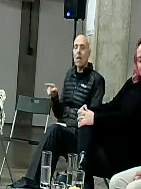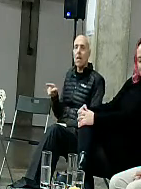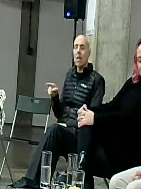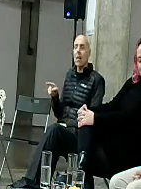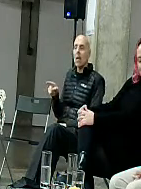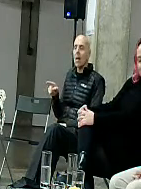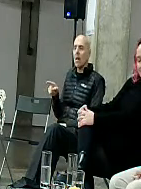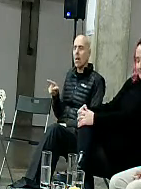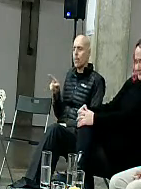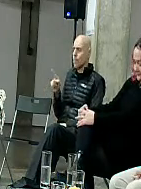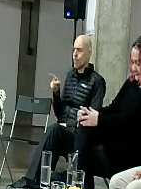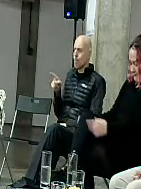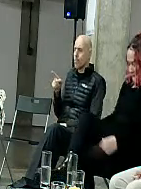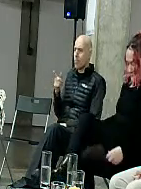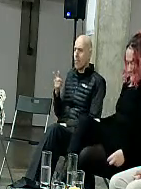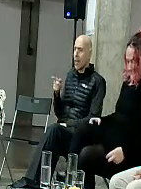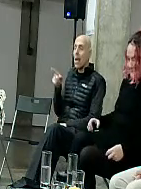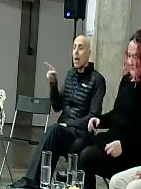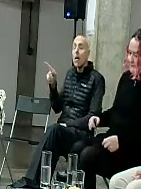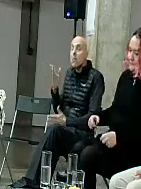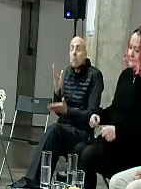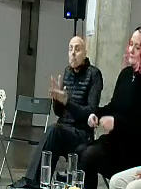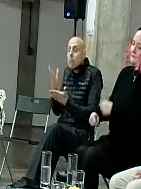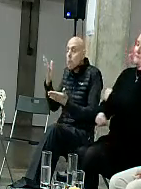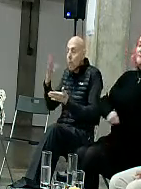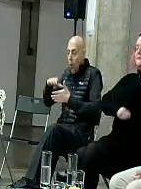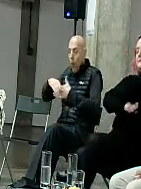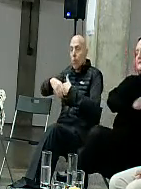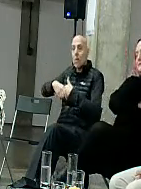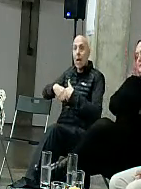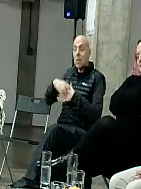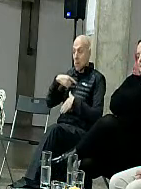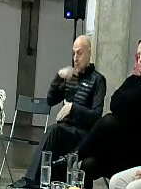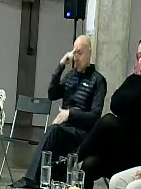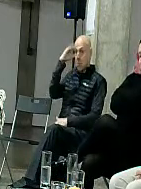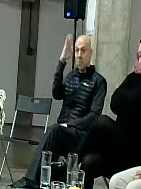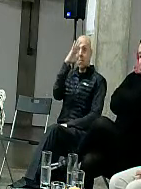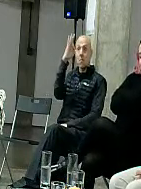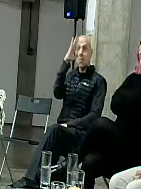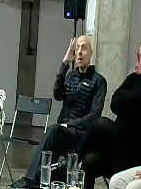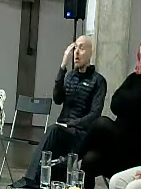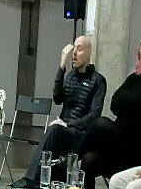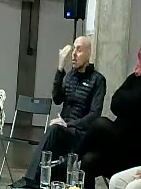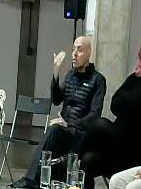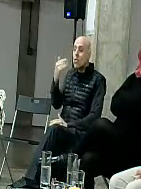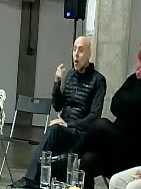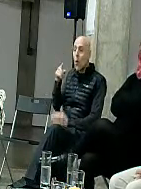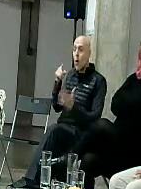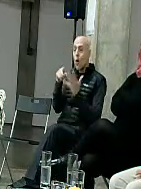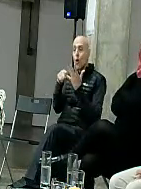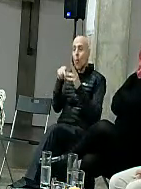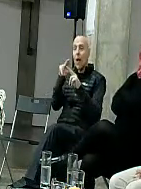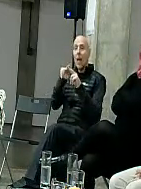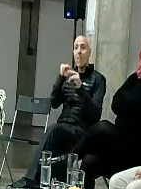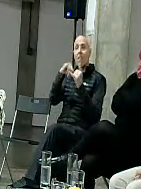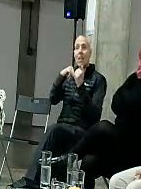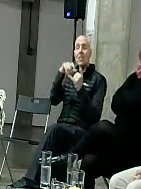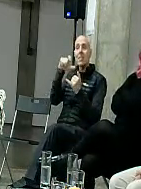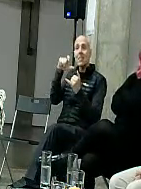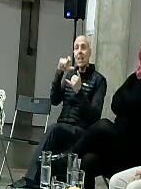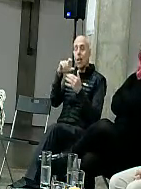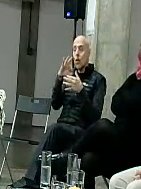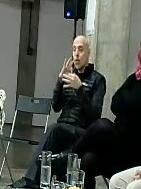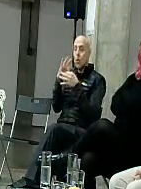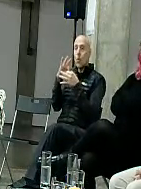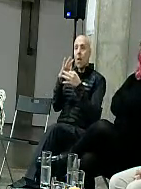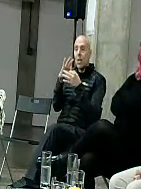It was like people holding your hand, because we didn't know anything. We didn't even know about UFFC, United Family and